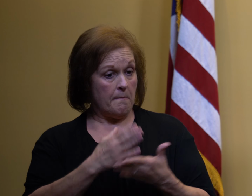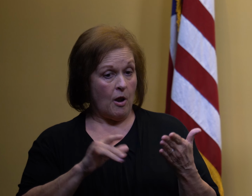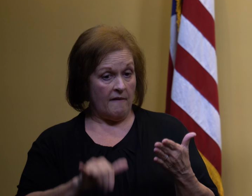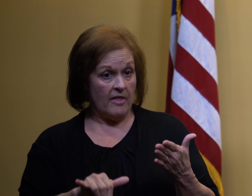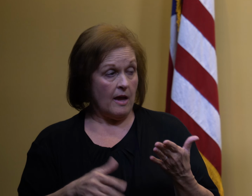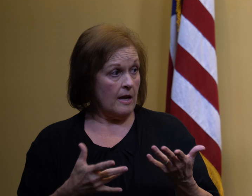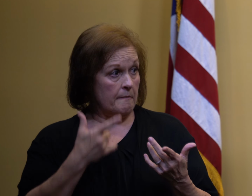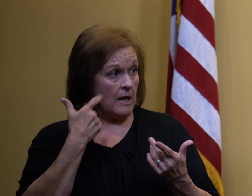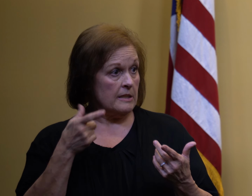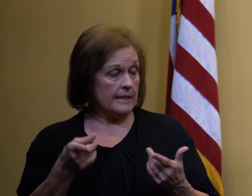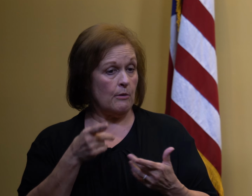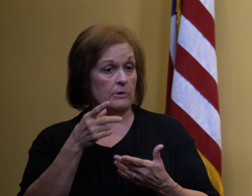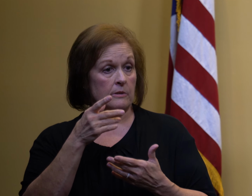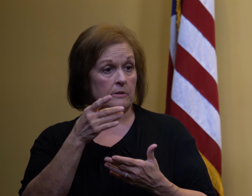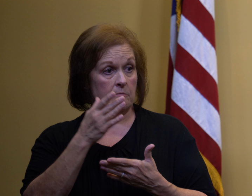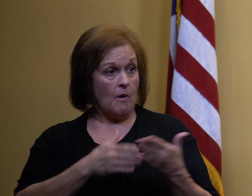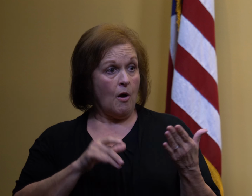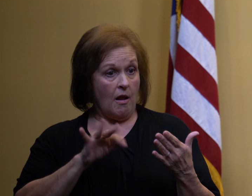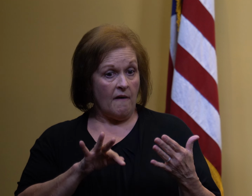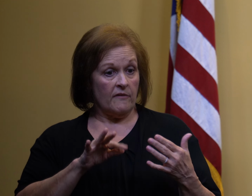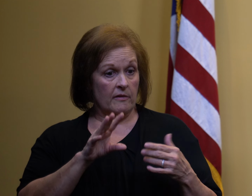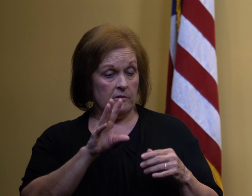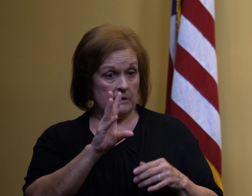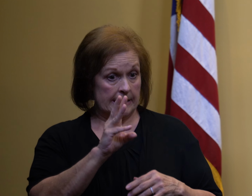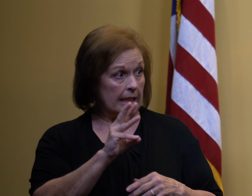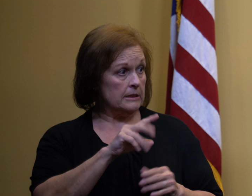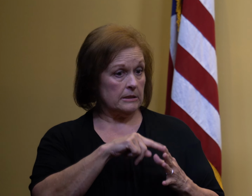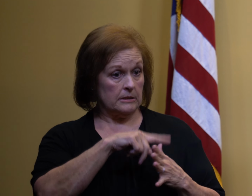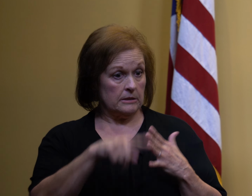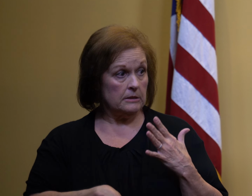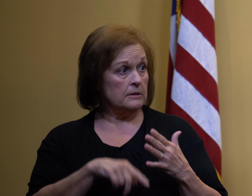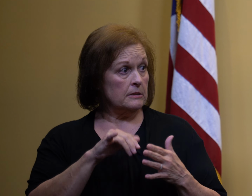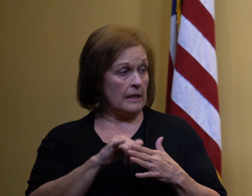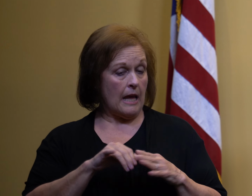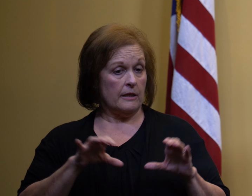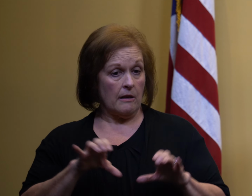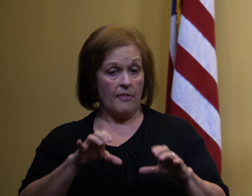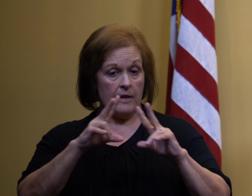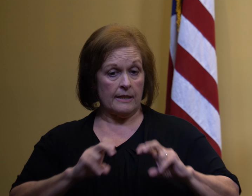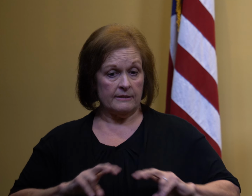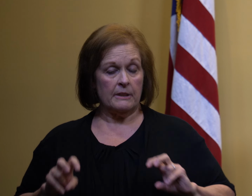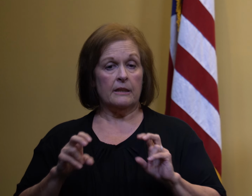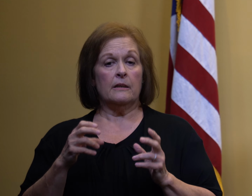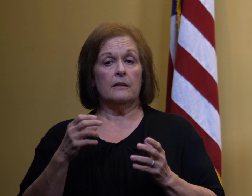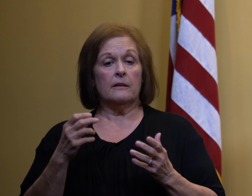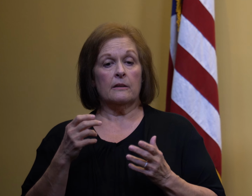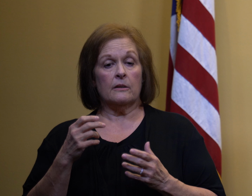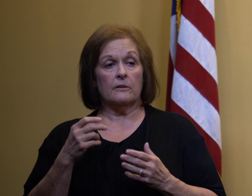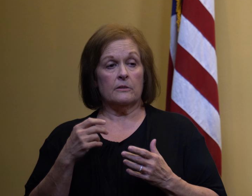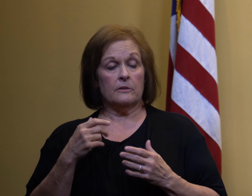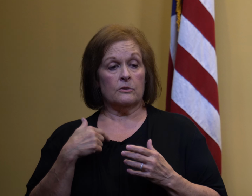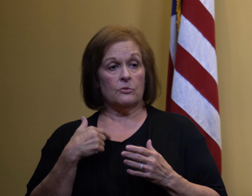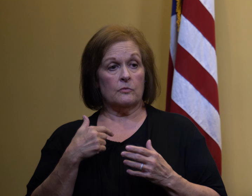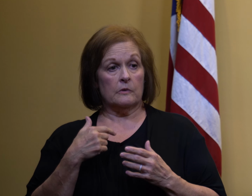that because he was a part of the sixth meeting that went through the assessment. And so having